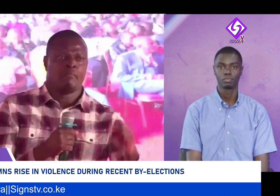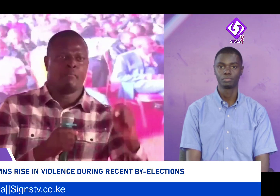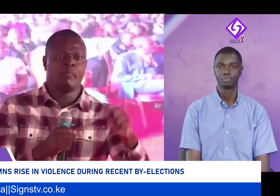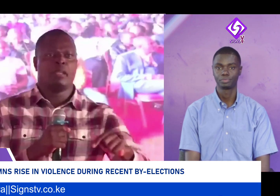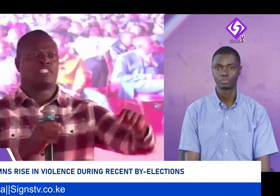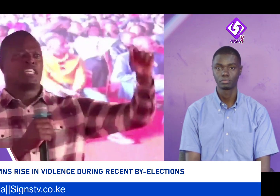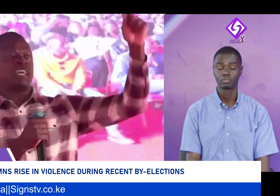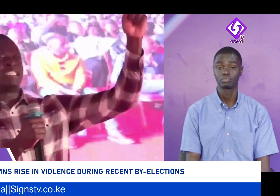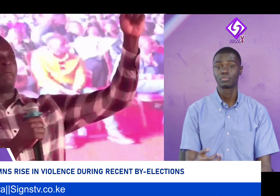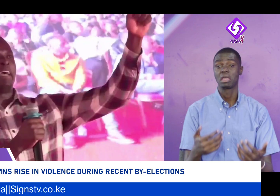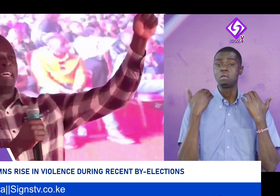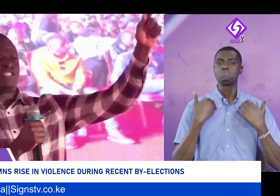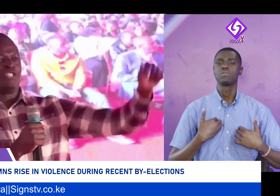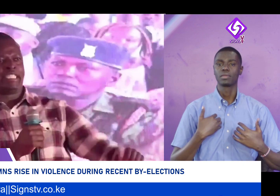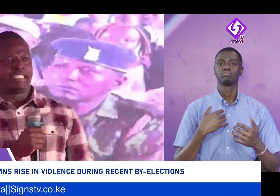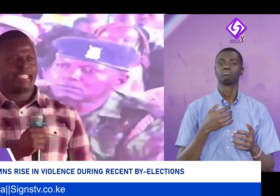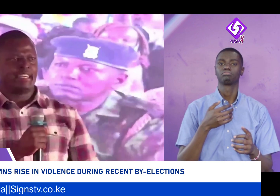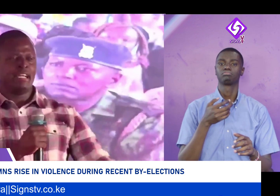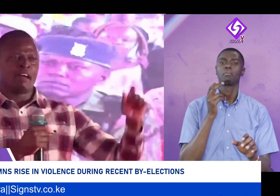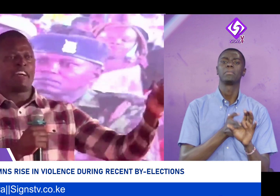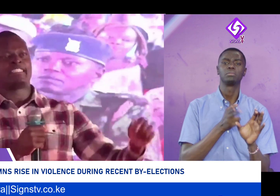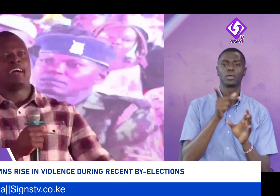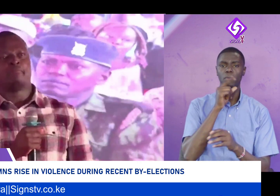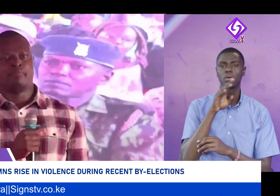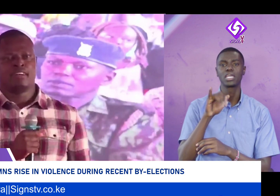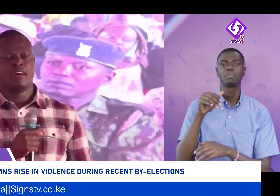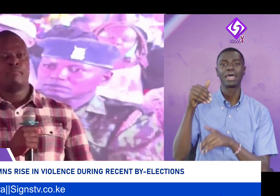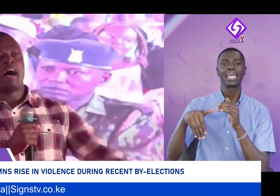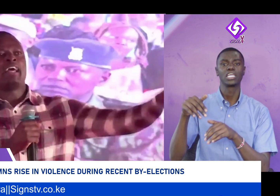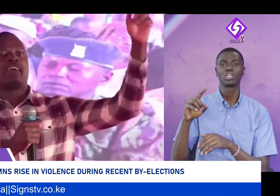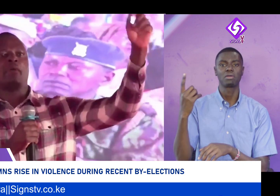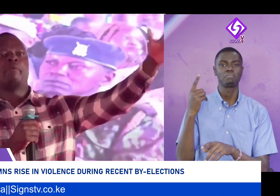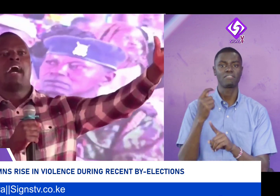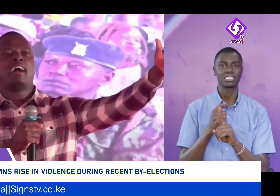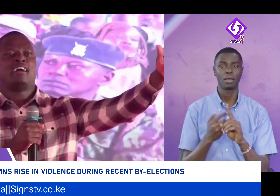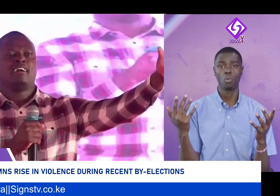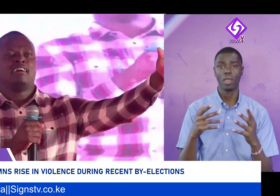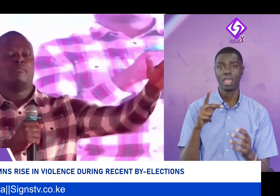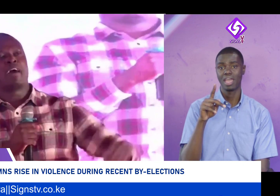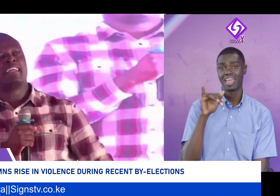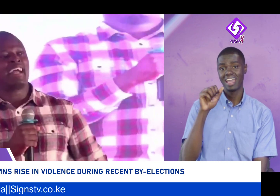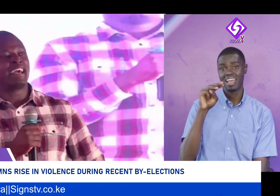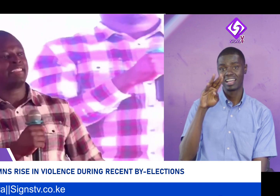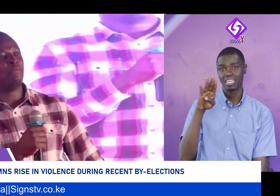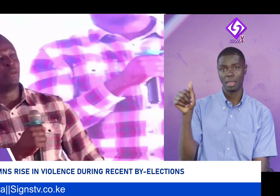Mimi nimeshiriki katika by-elections in my first term pale Kiambaa, mpaka nikaregesa hii msipi